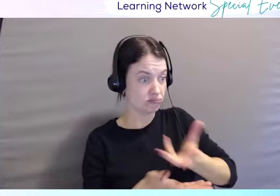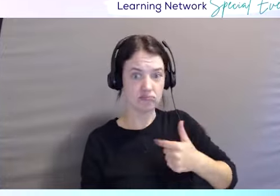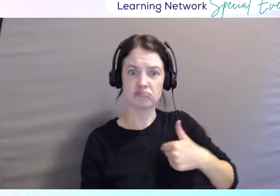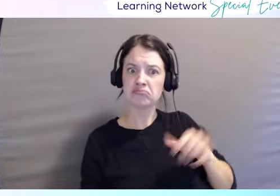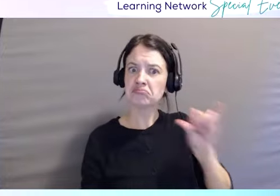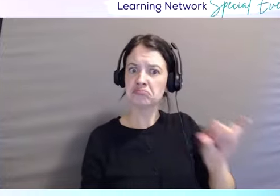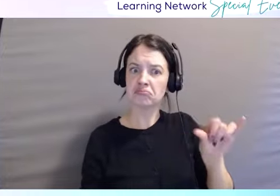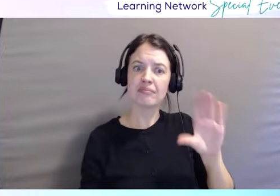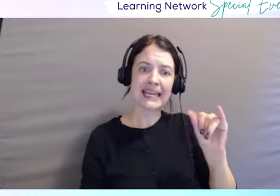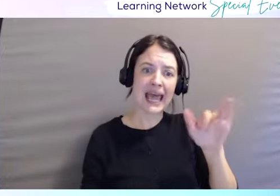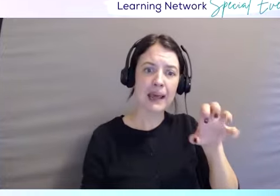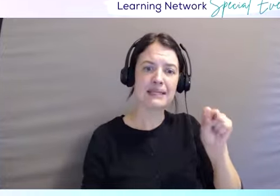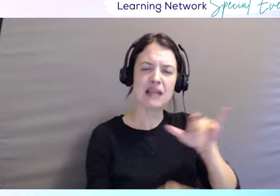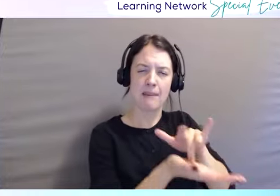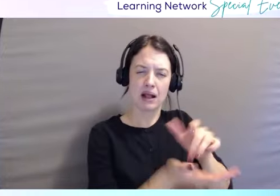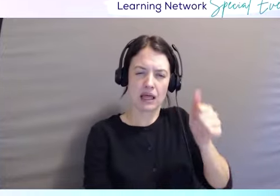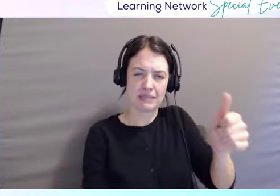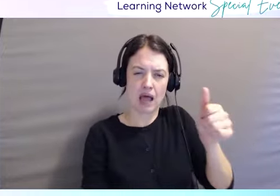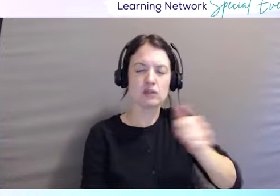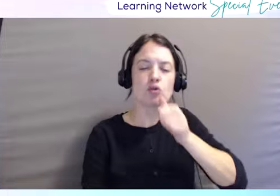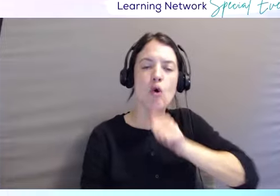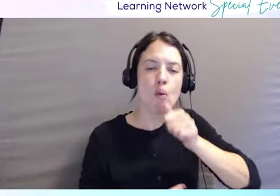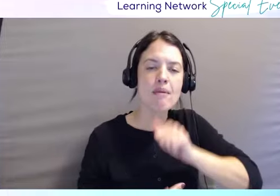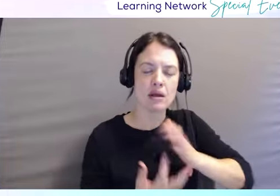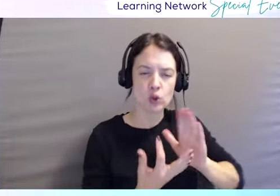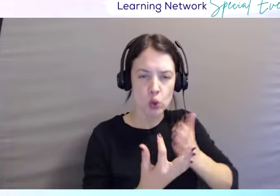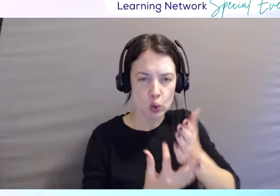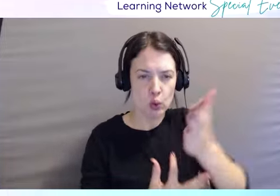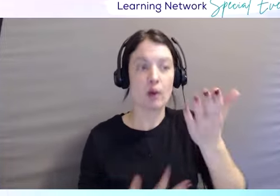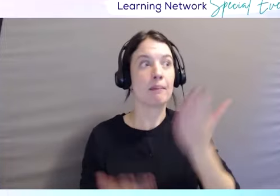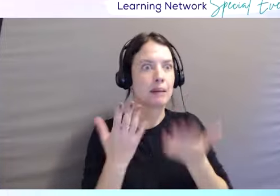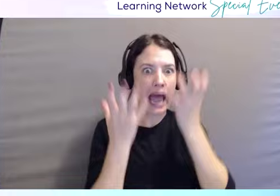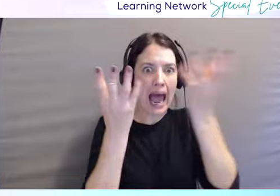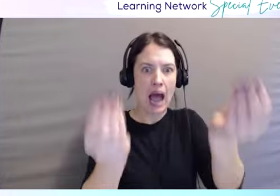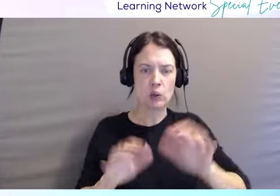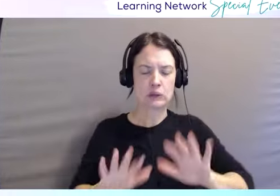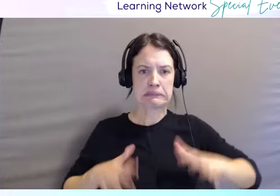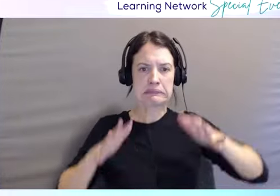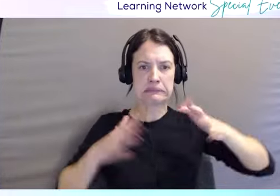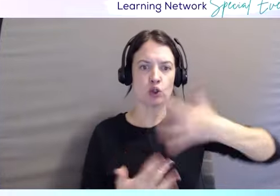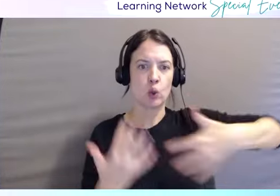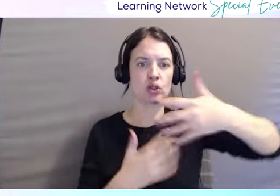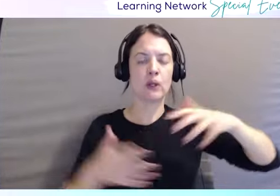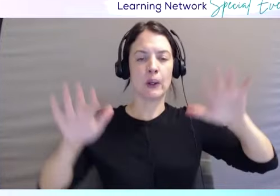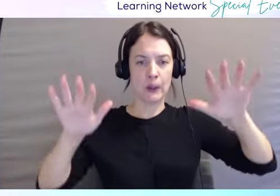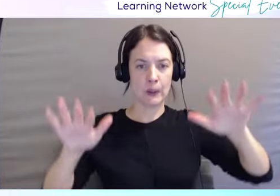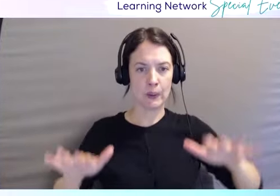Again, helpful in coping, helpful in socializing, but also dealing with anxiety and